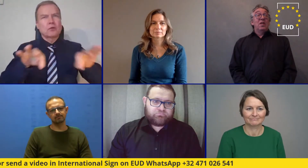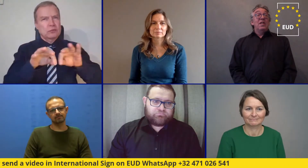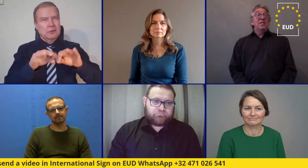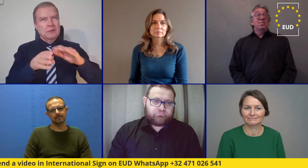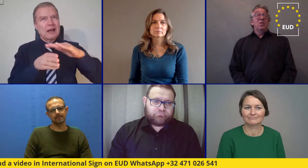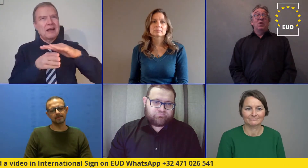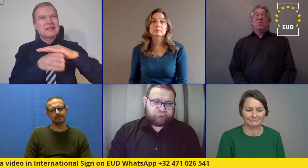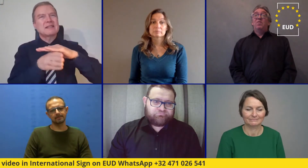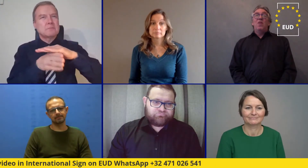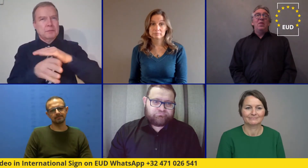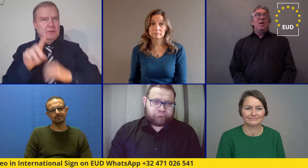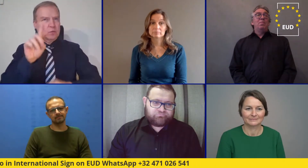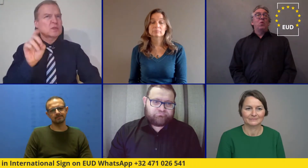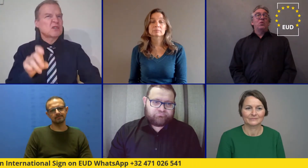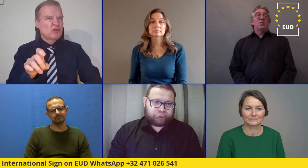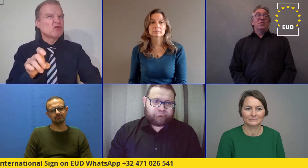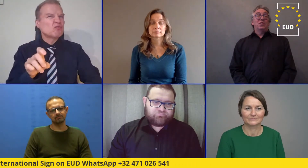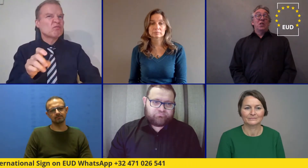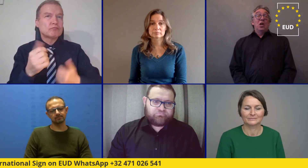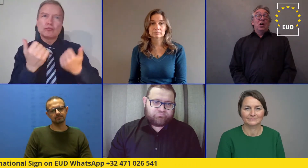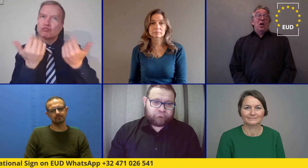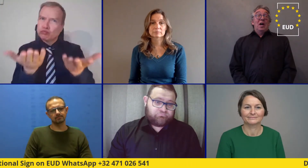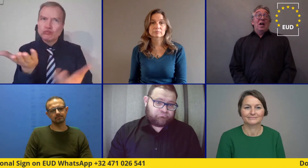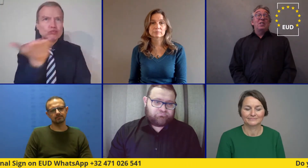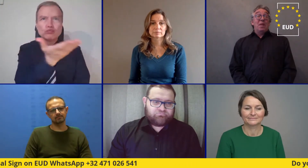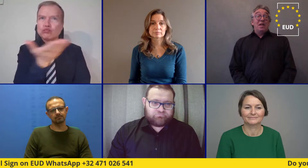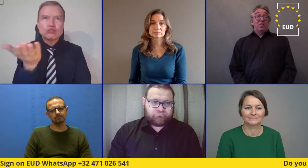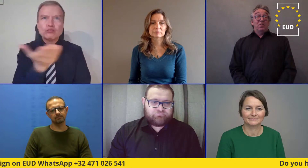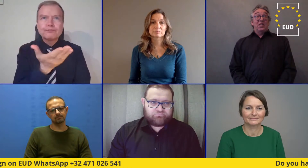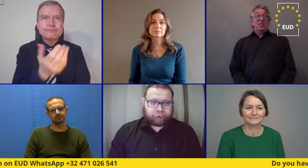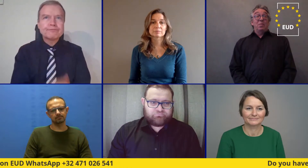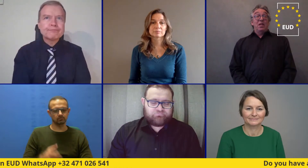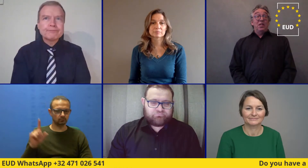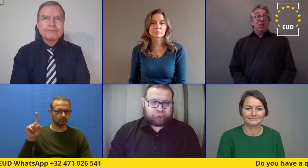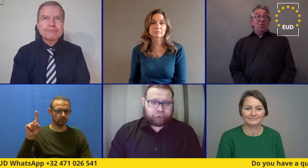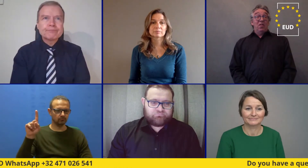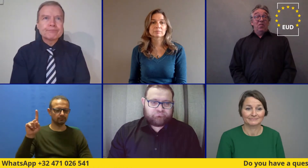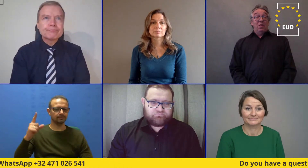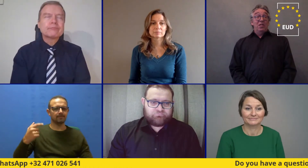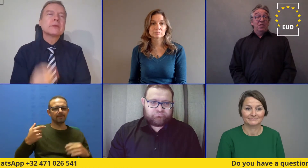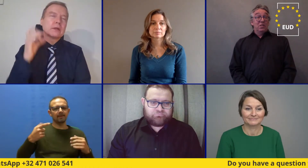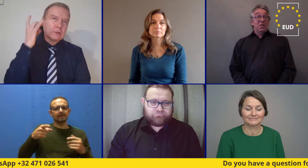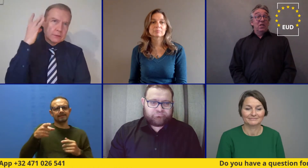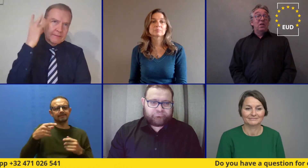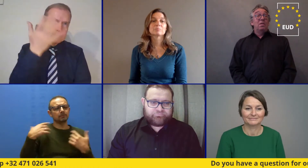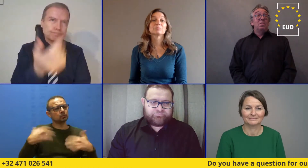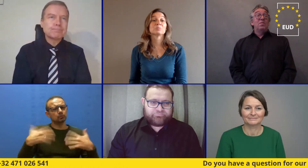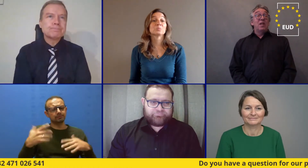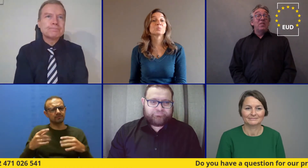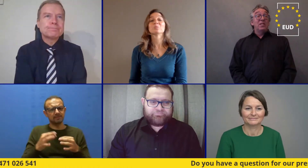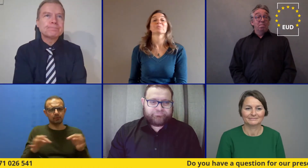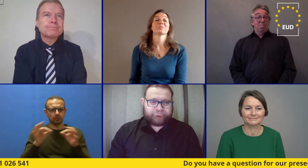Great. A very important aspect of accessibility of the information. David?